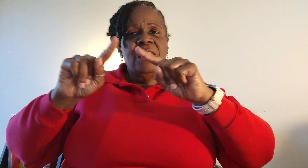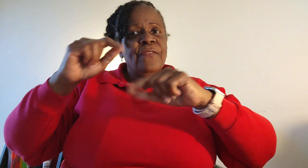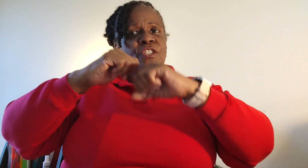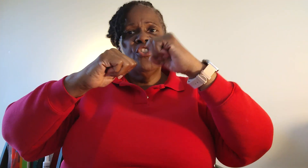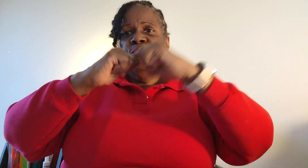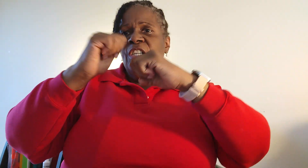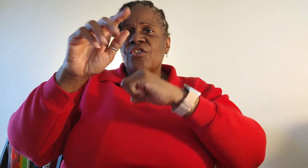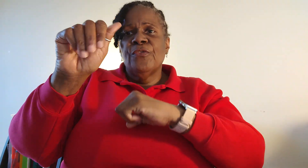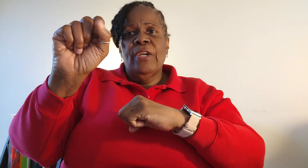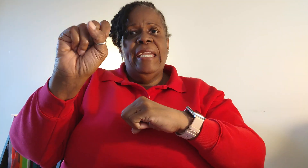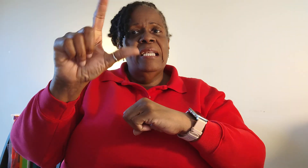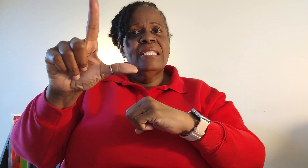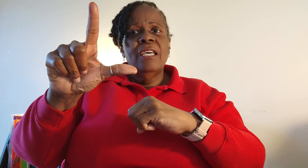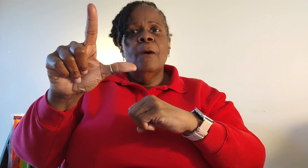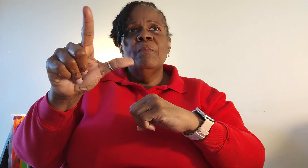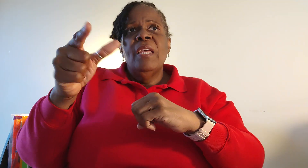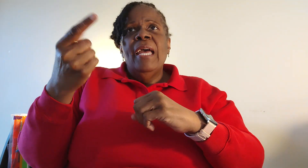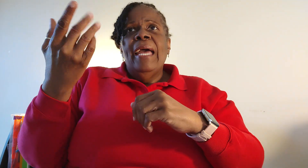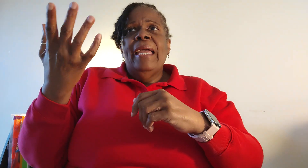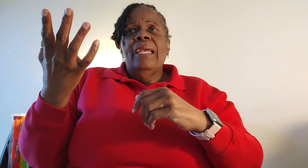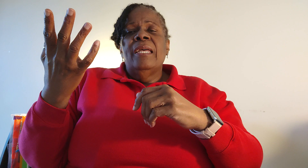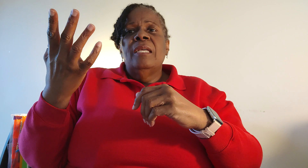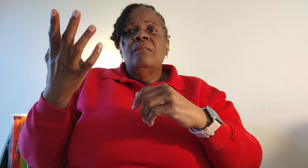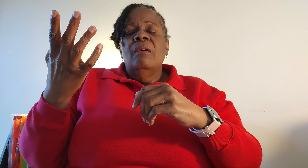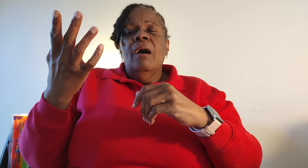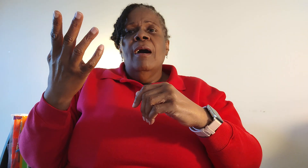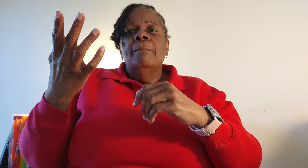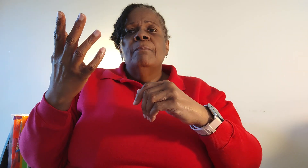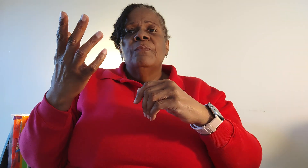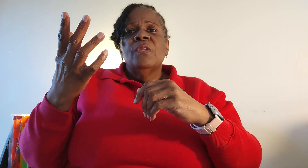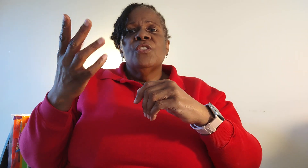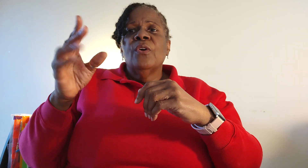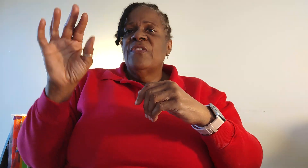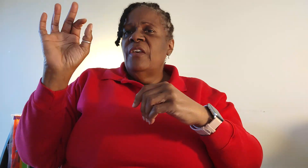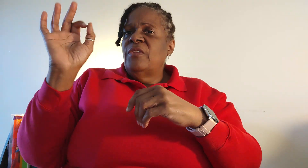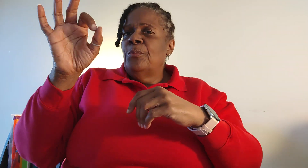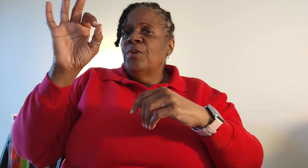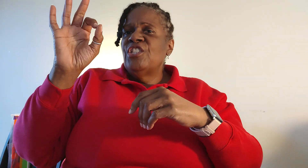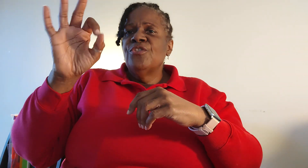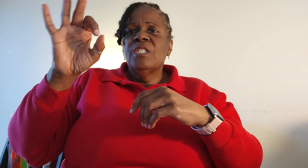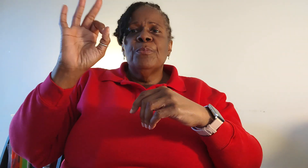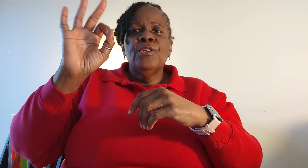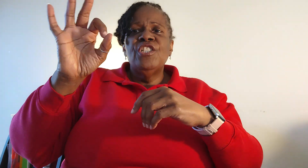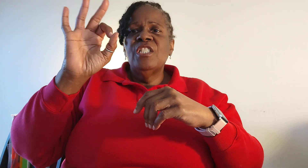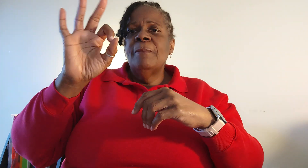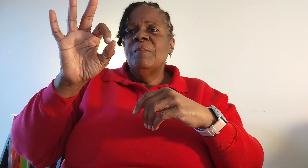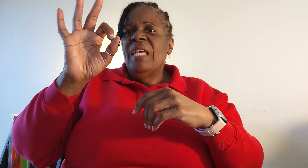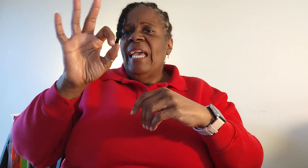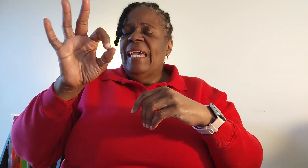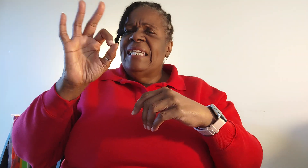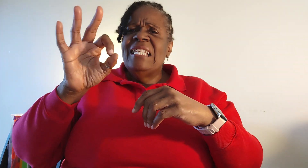different structure for ASL. And so if the preacher is preaching and he